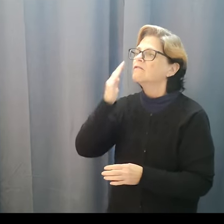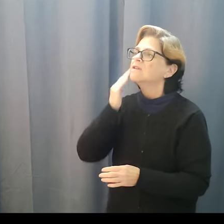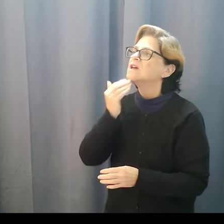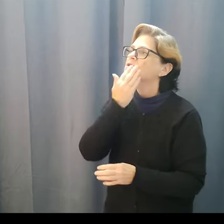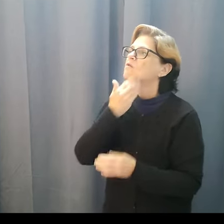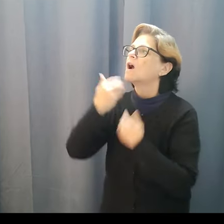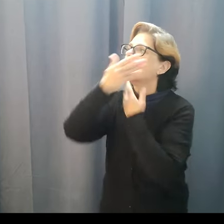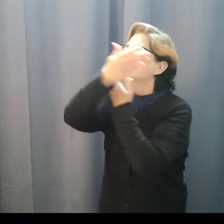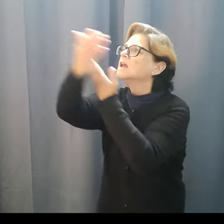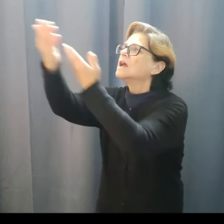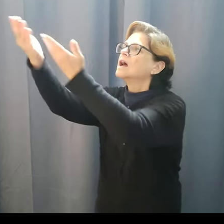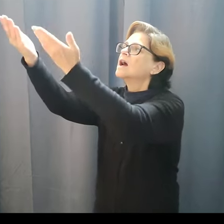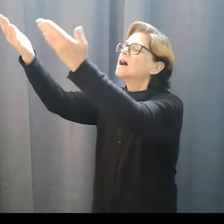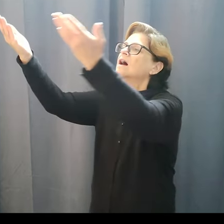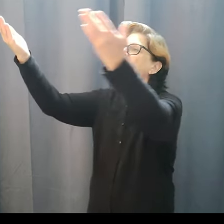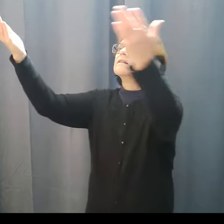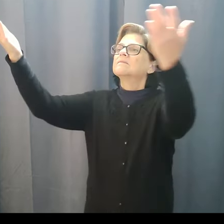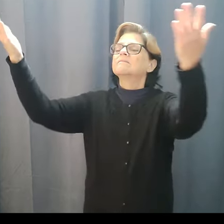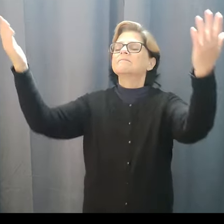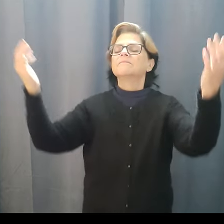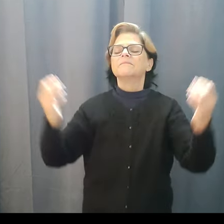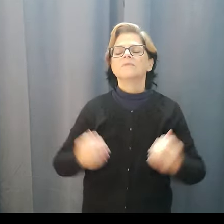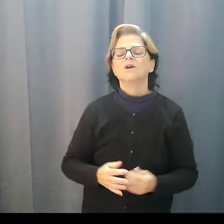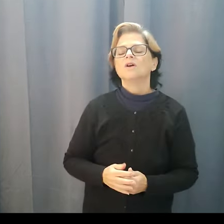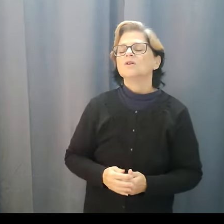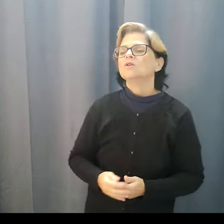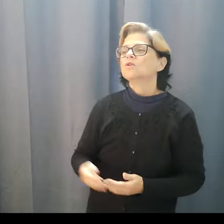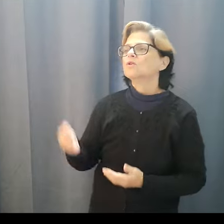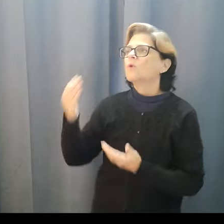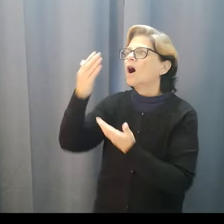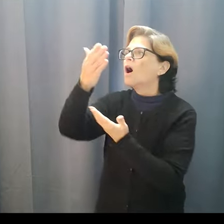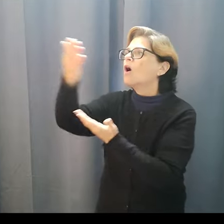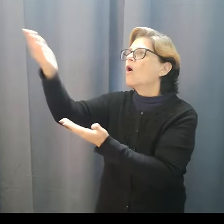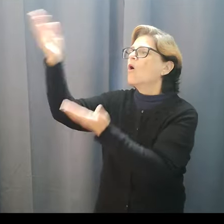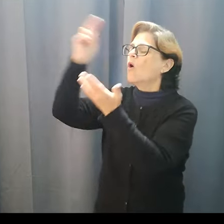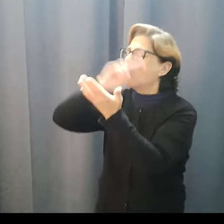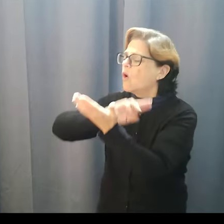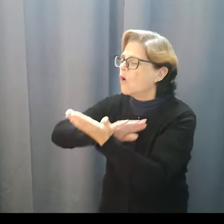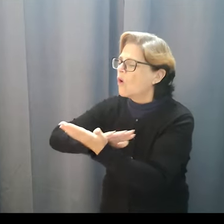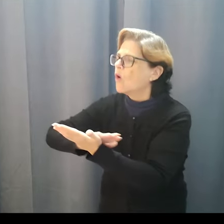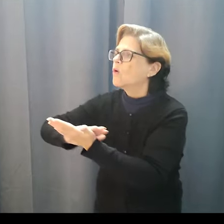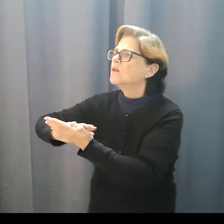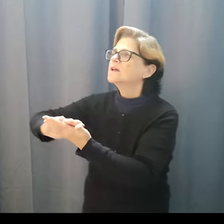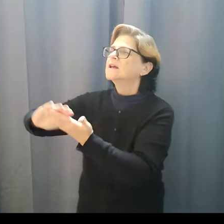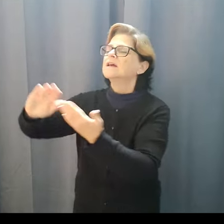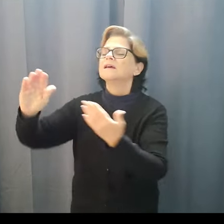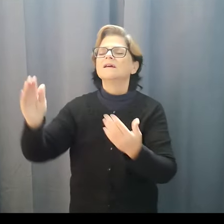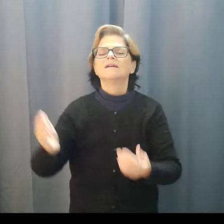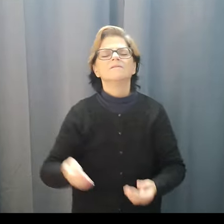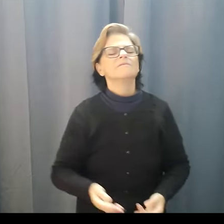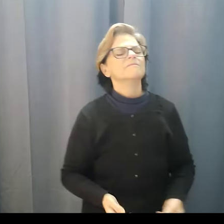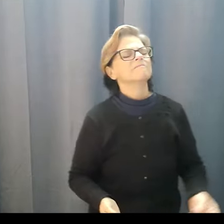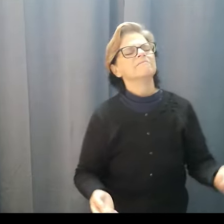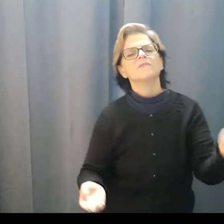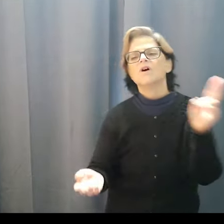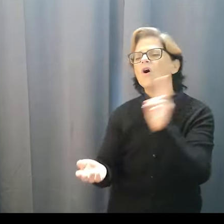the God of Israel. You are holy, for you are holy,